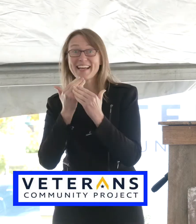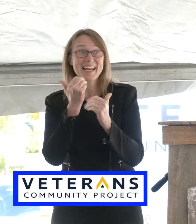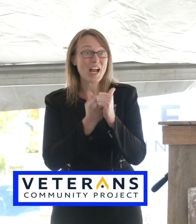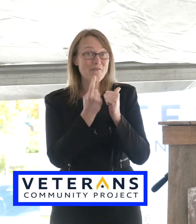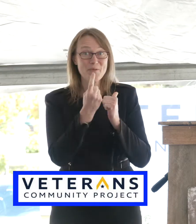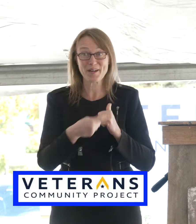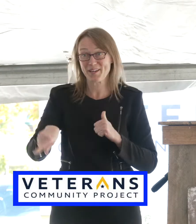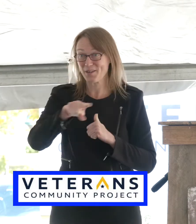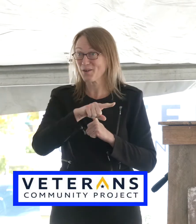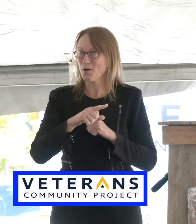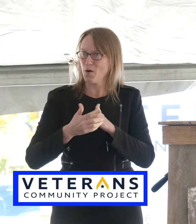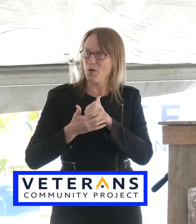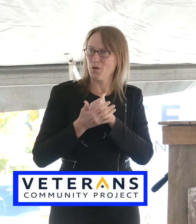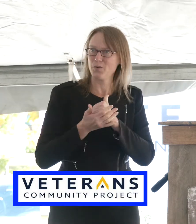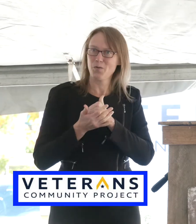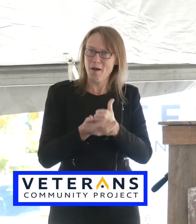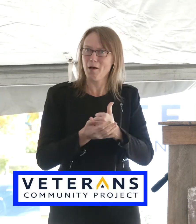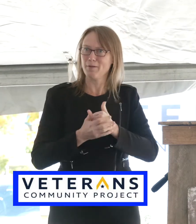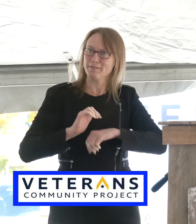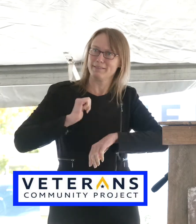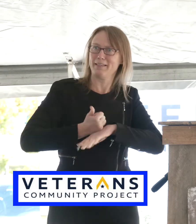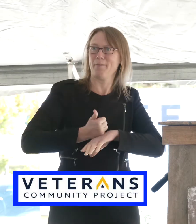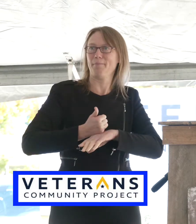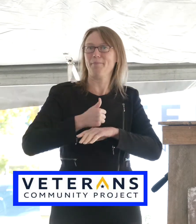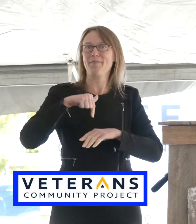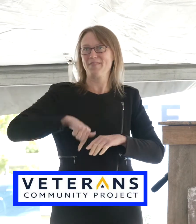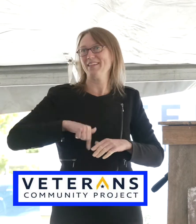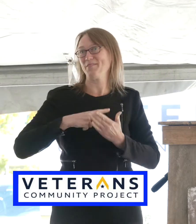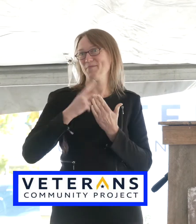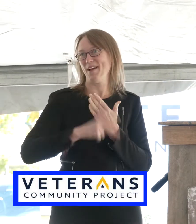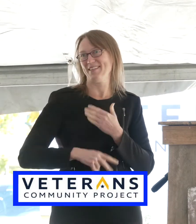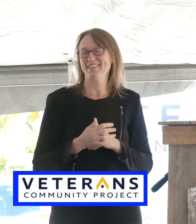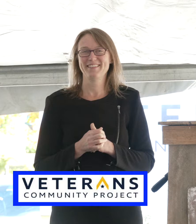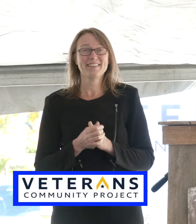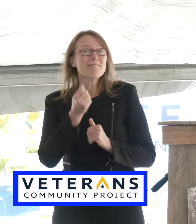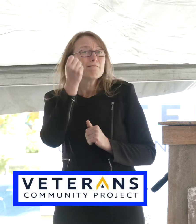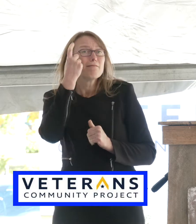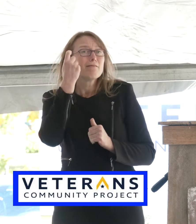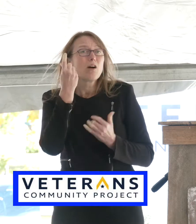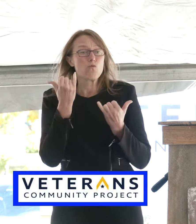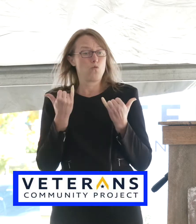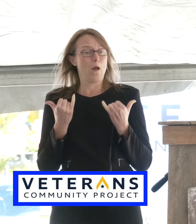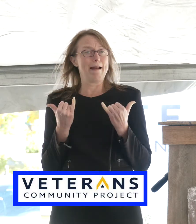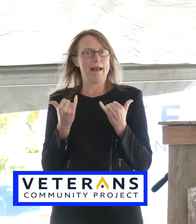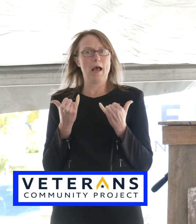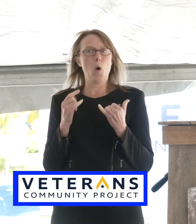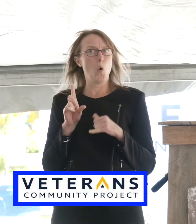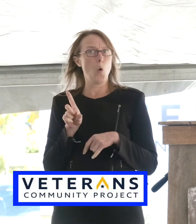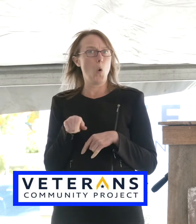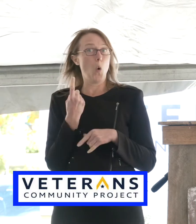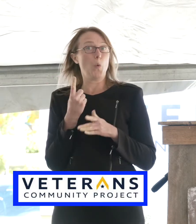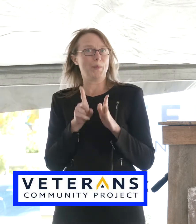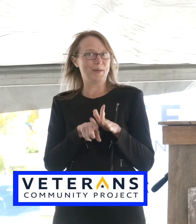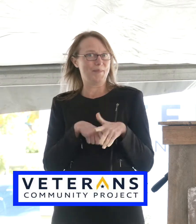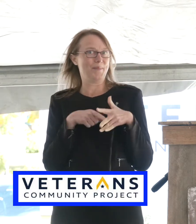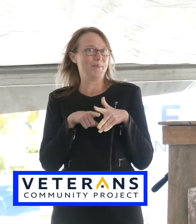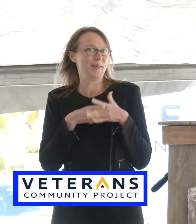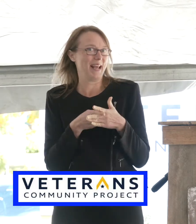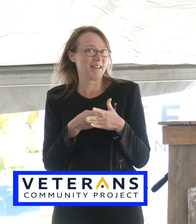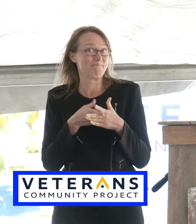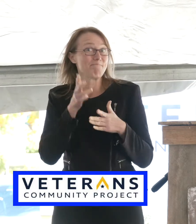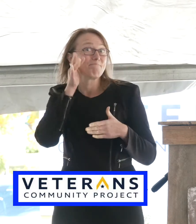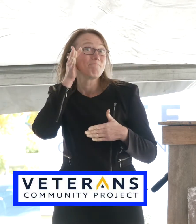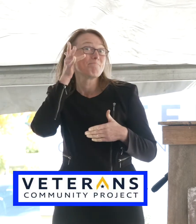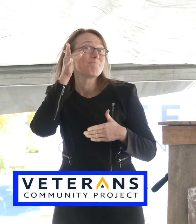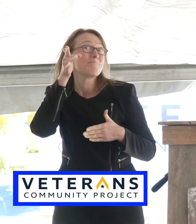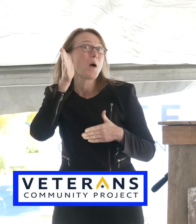know that this is only the beginning. Know that we have others who are not veterans that are out on